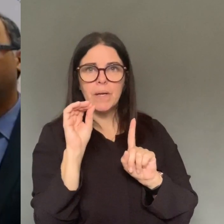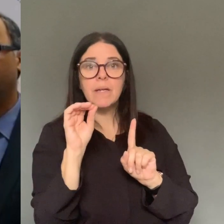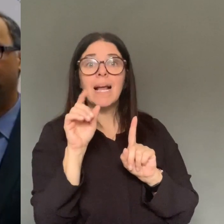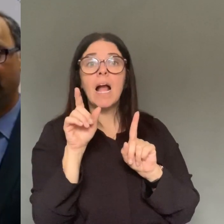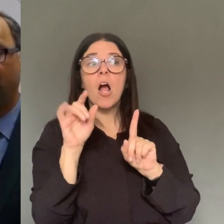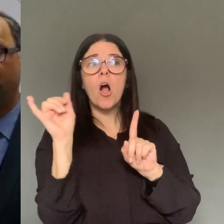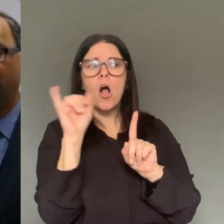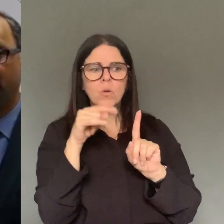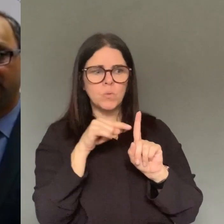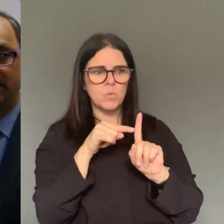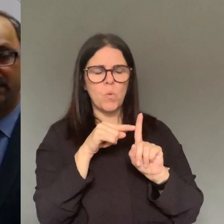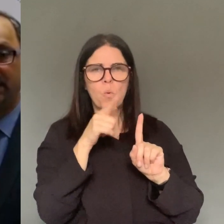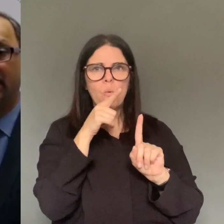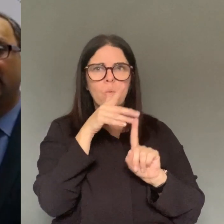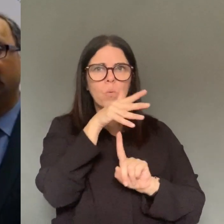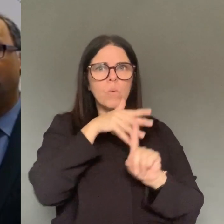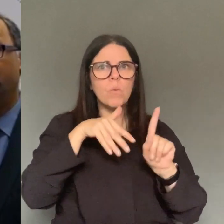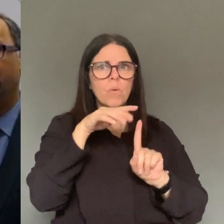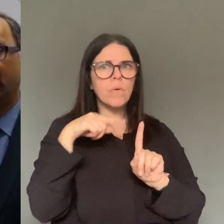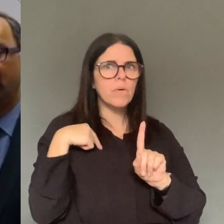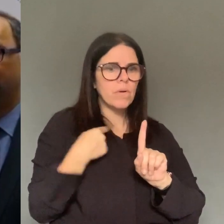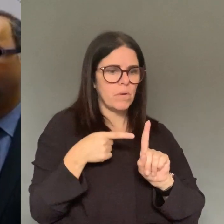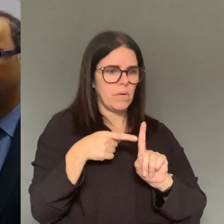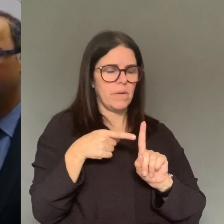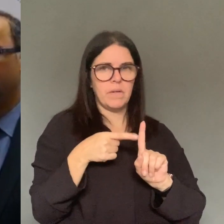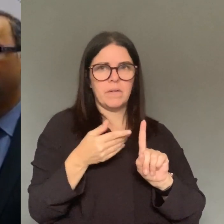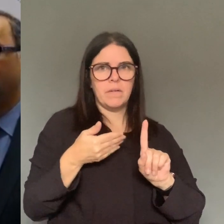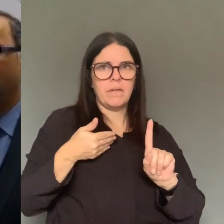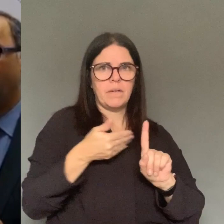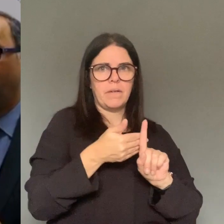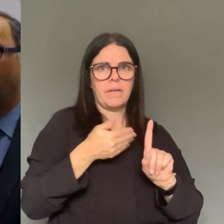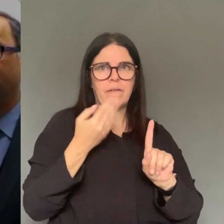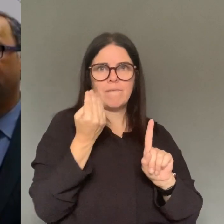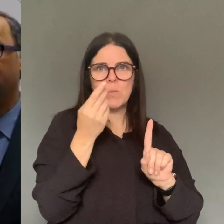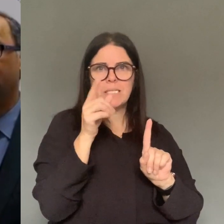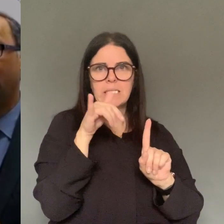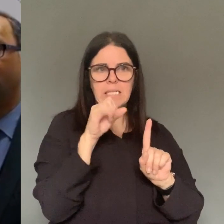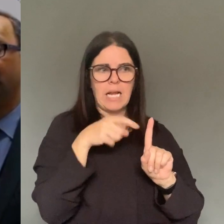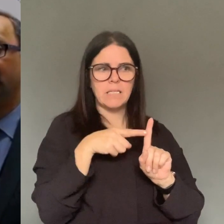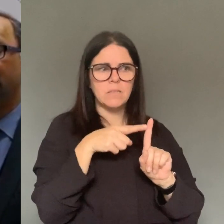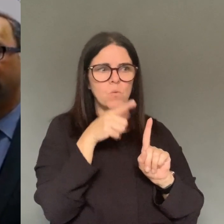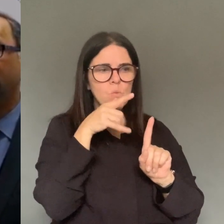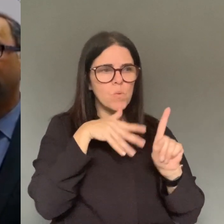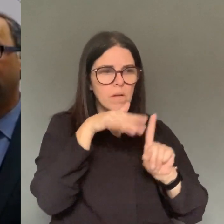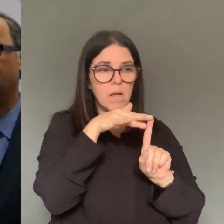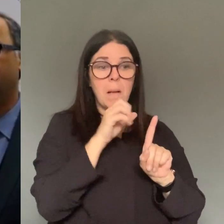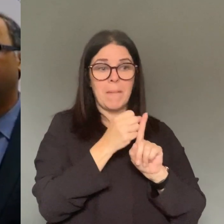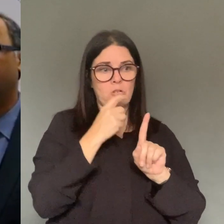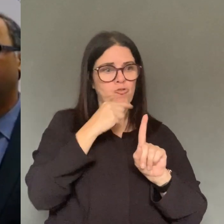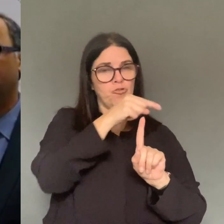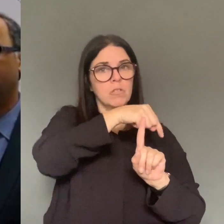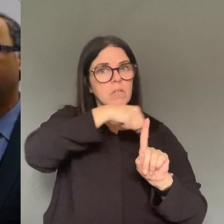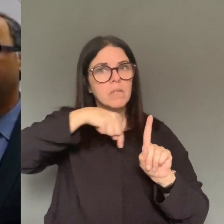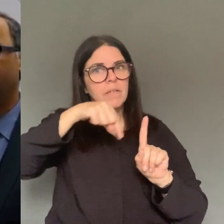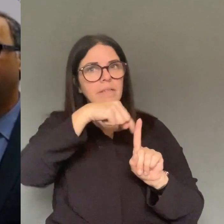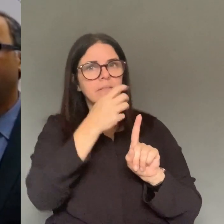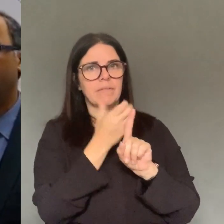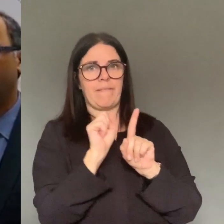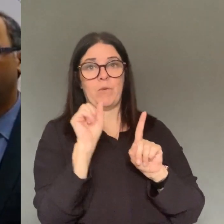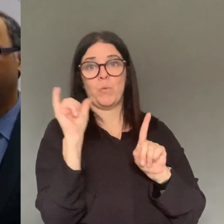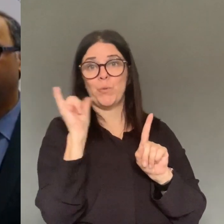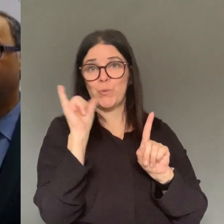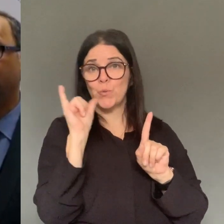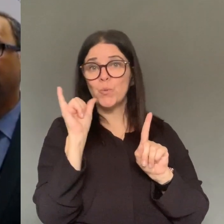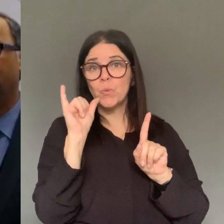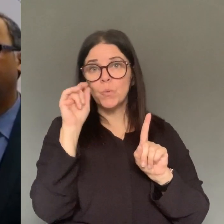talking about any kind of public health measures, the moment we have a case, focus is how do we contain that case from spreading to